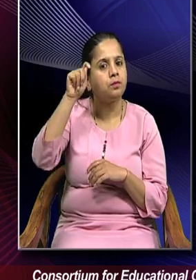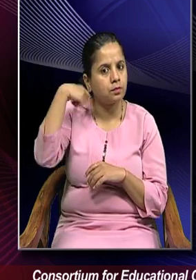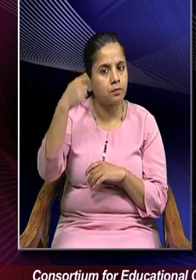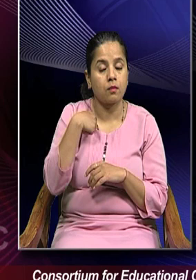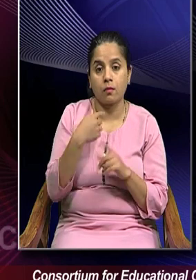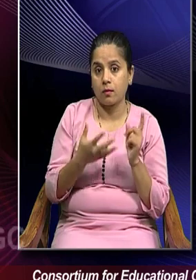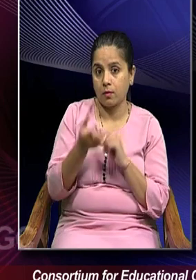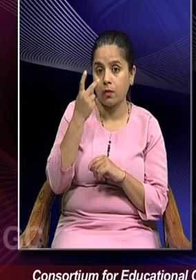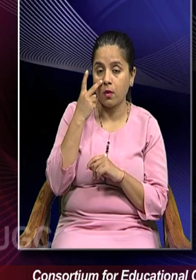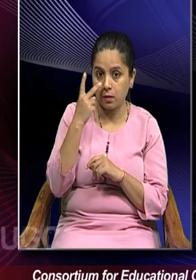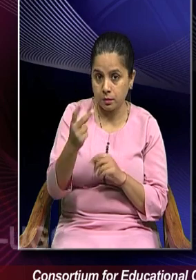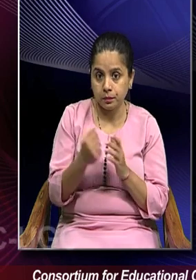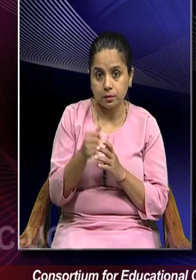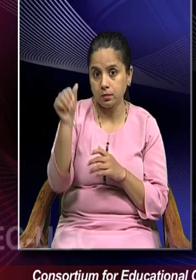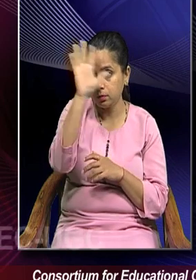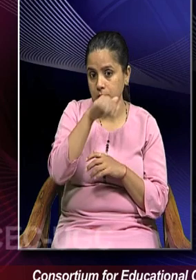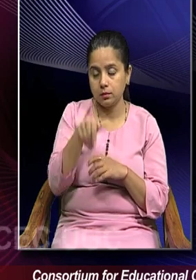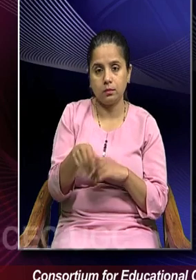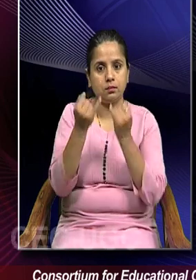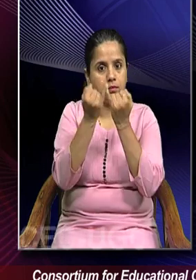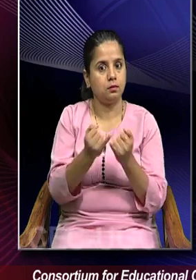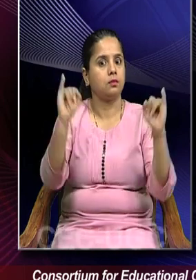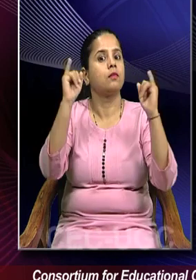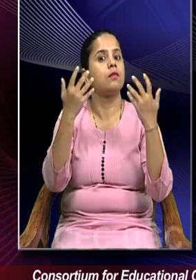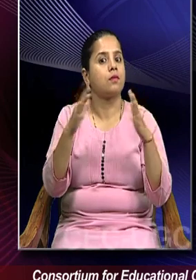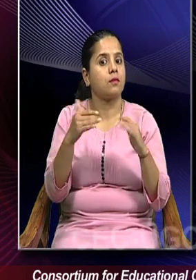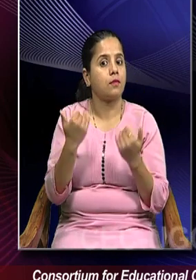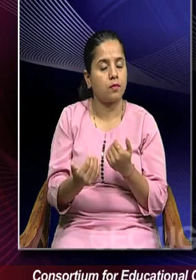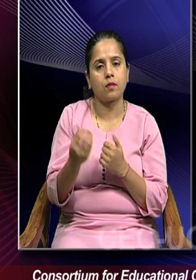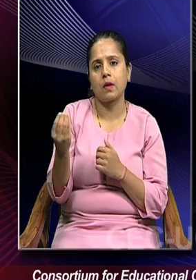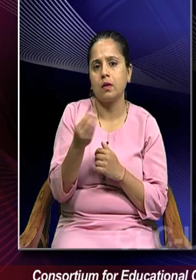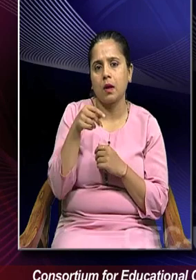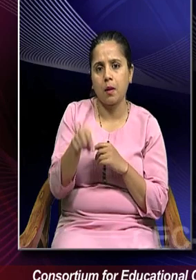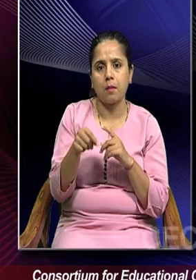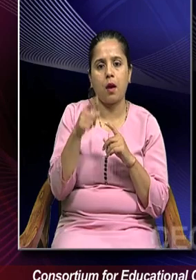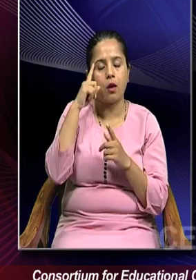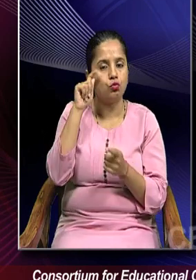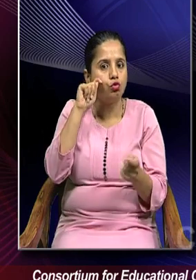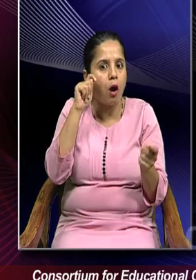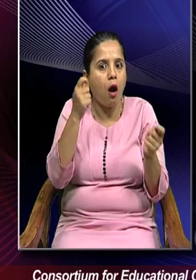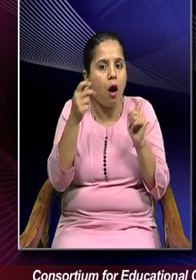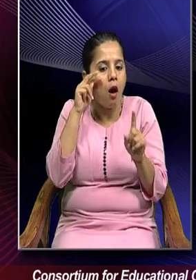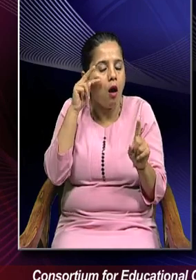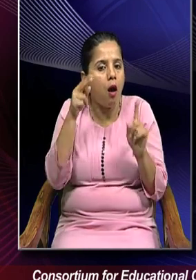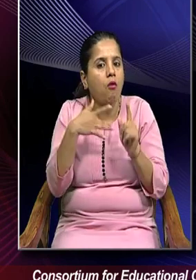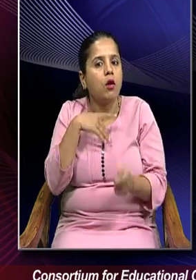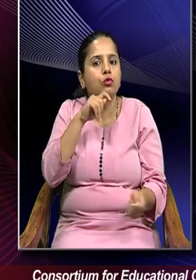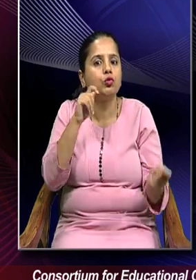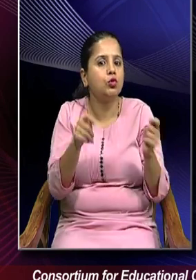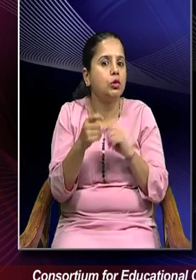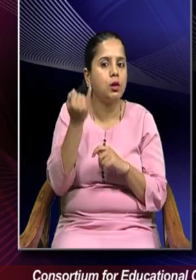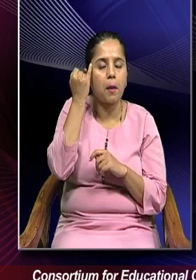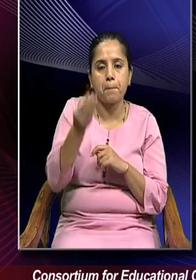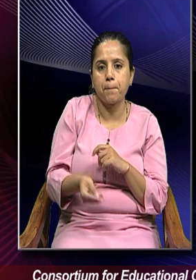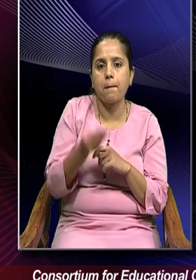find that when India became independent, and how some kind of a paradigm shift takes place, the idea of more